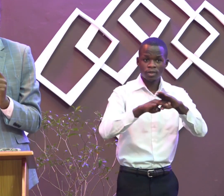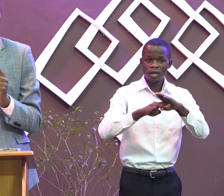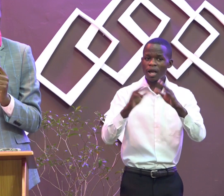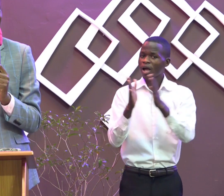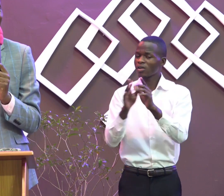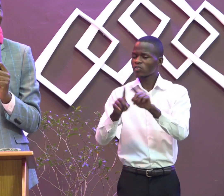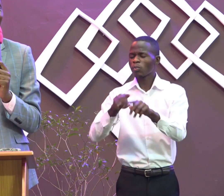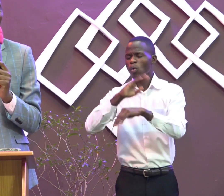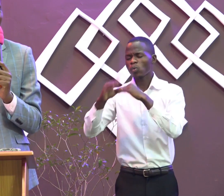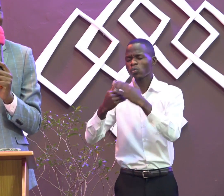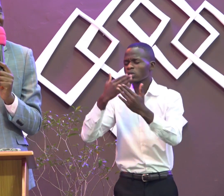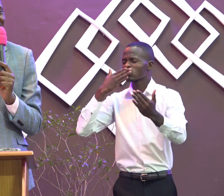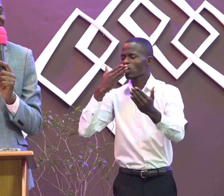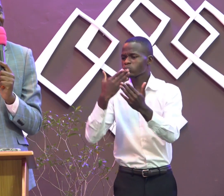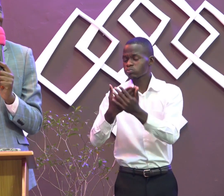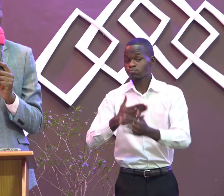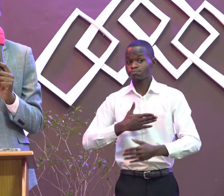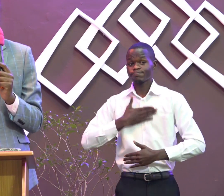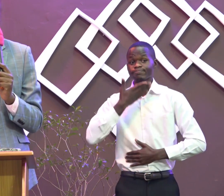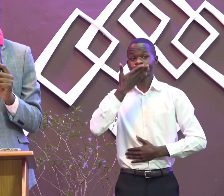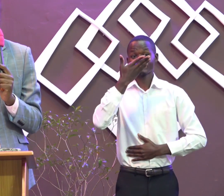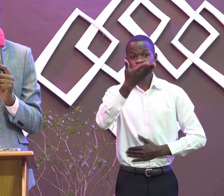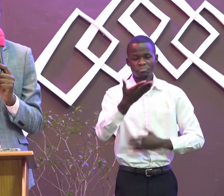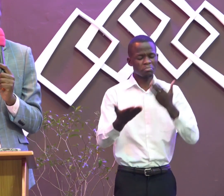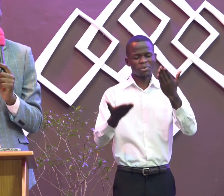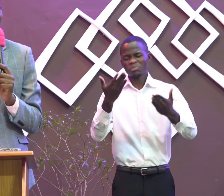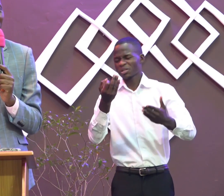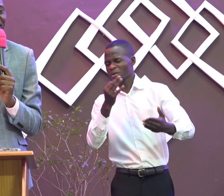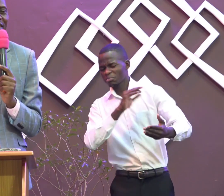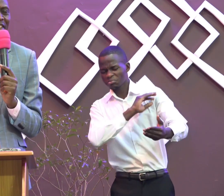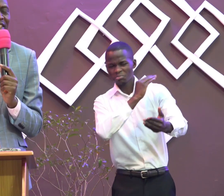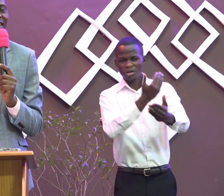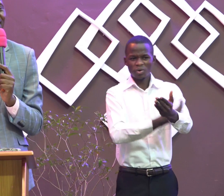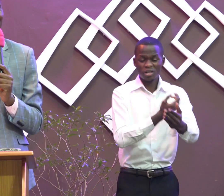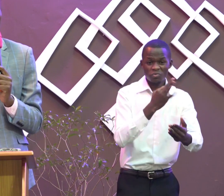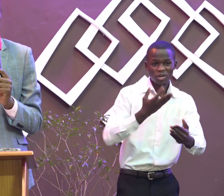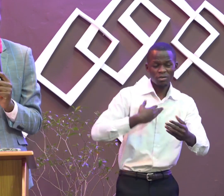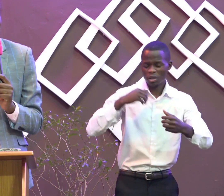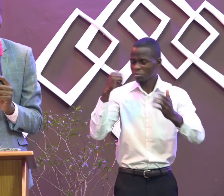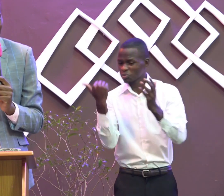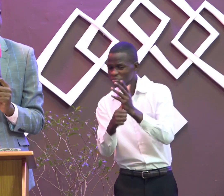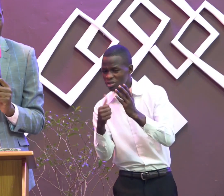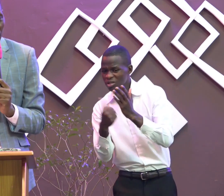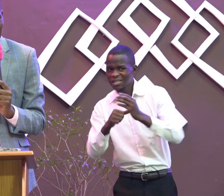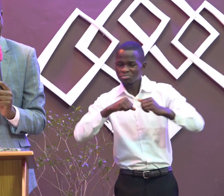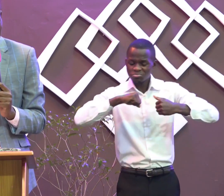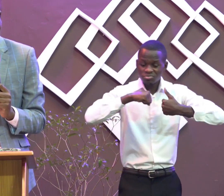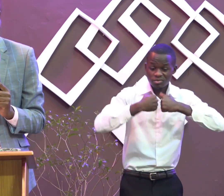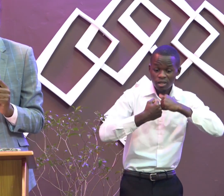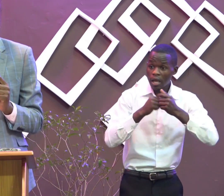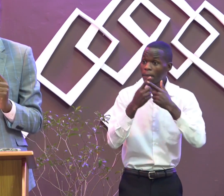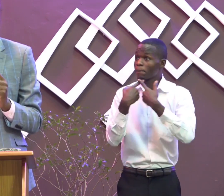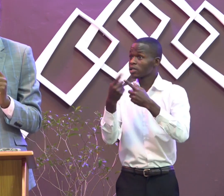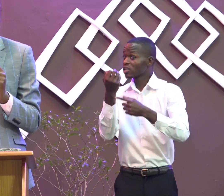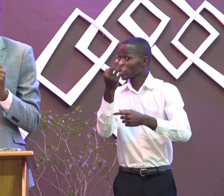omu nkukubiriza nti amaanyi oba oyina kizibu oba oyina kiki bw'obanga oli memba